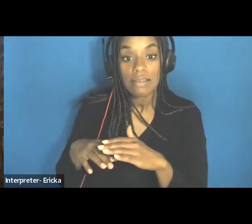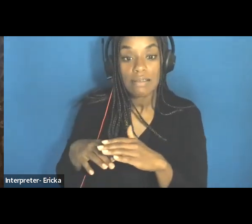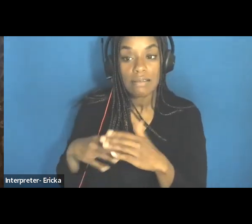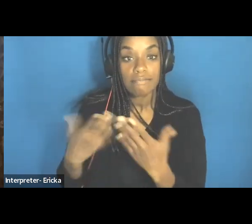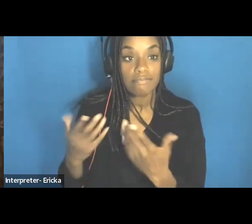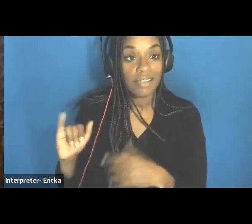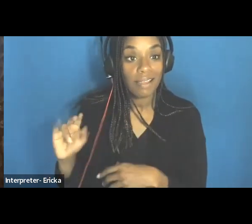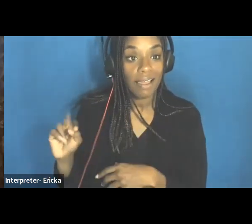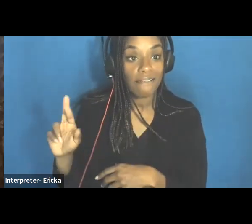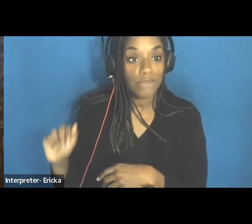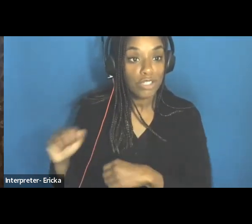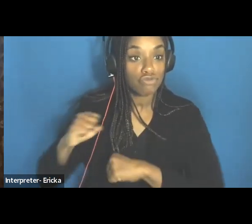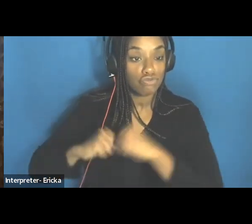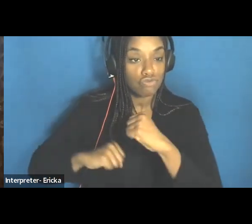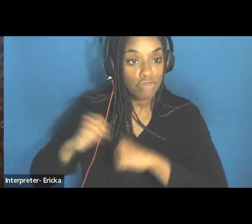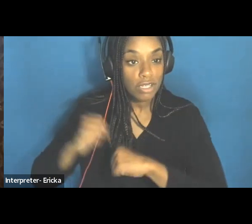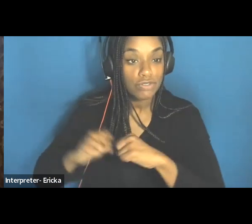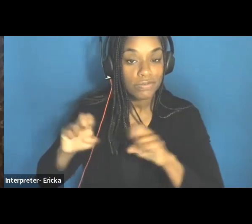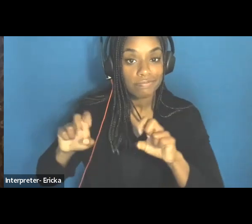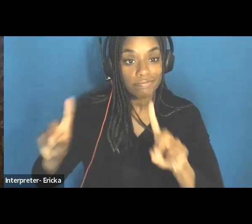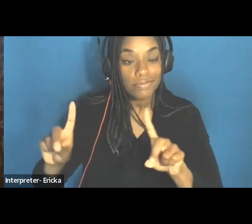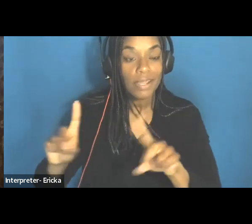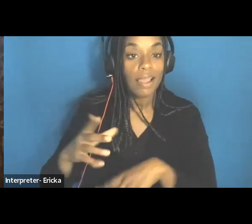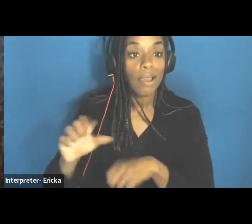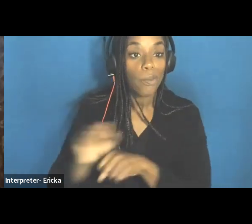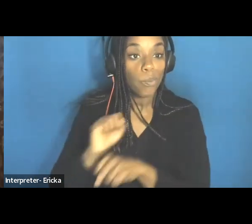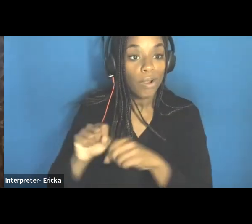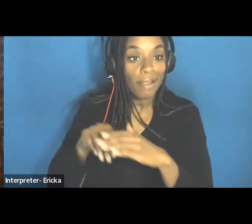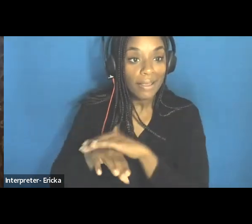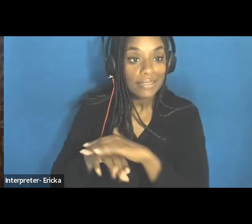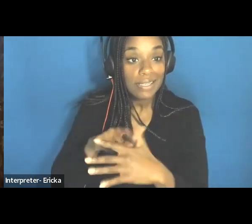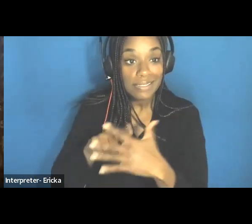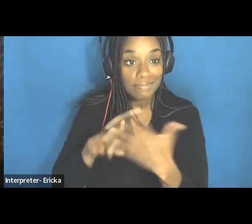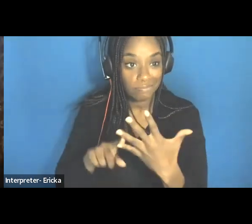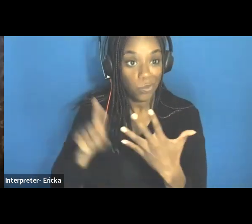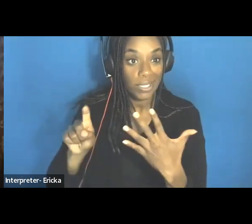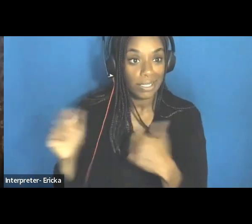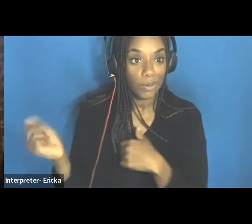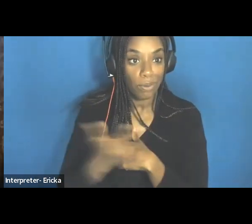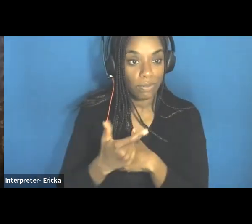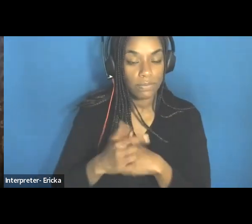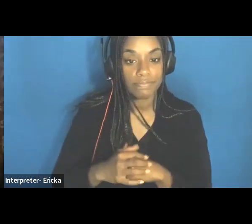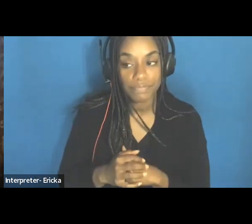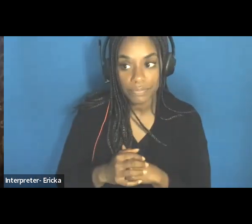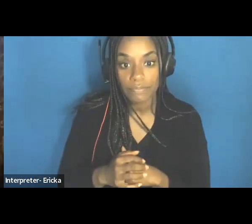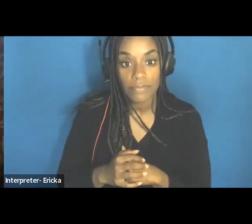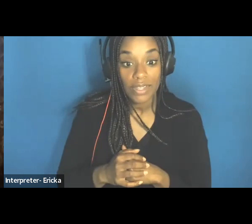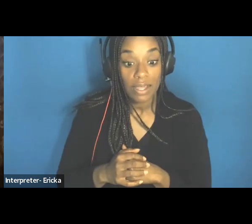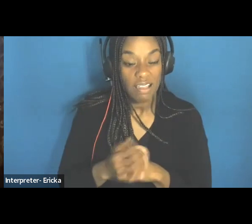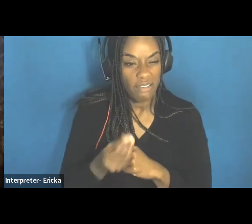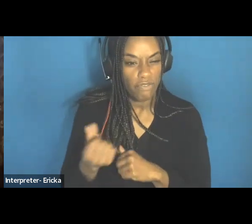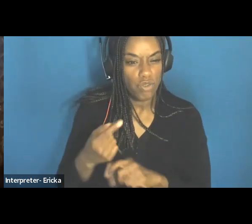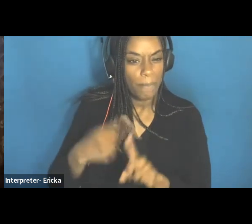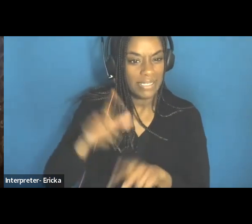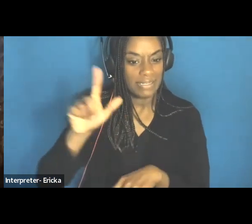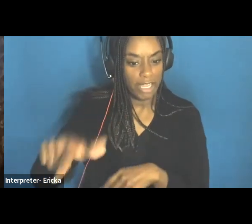infrastructure, education, work access. Within months, I connected with Liberty Resources in